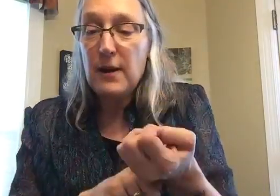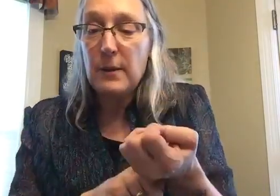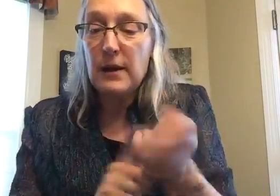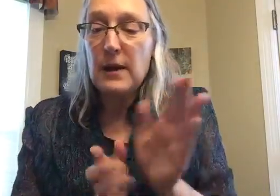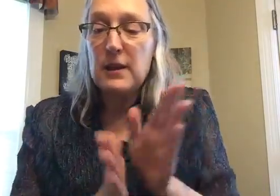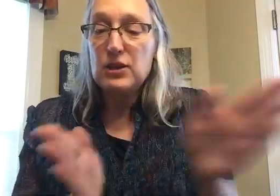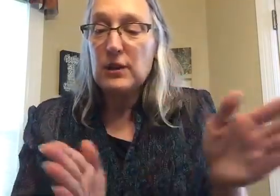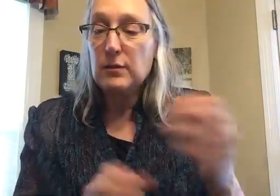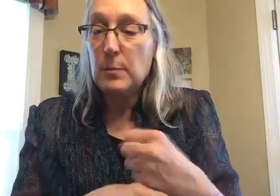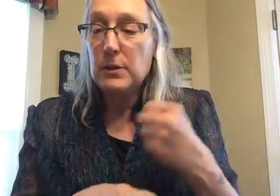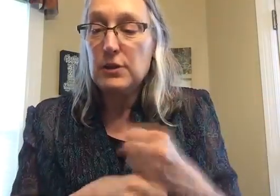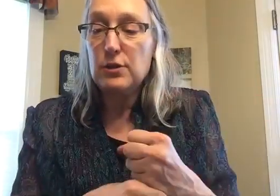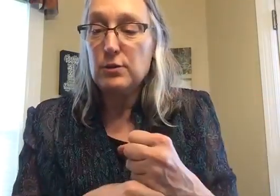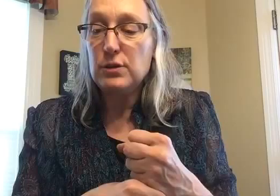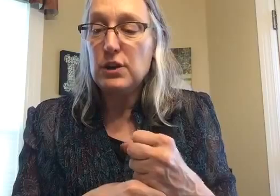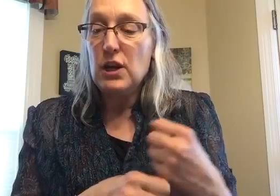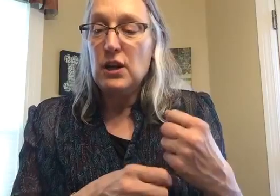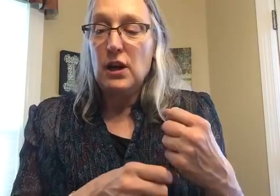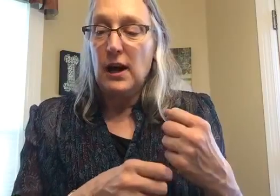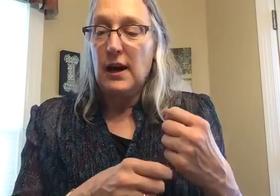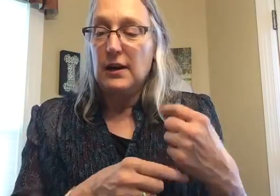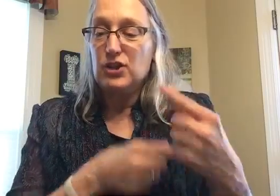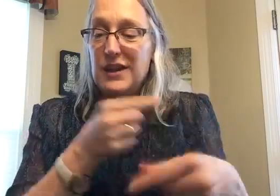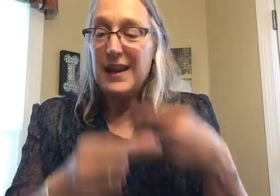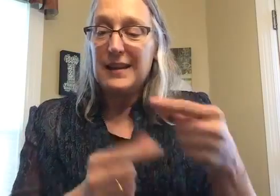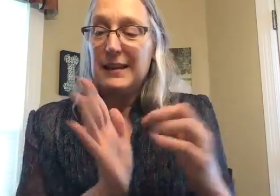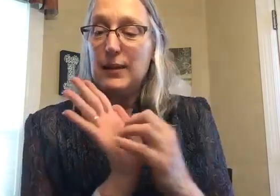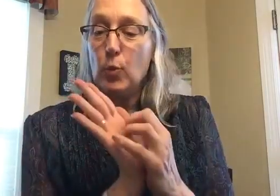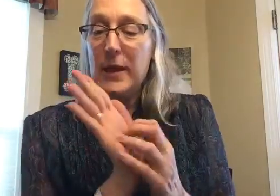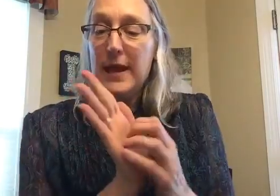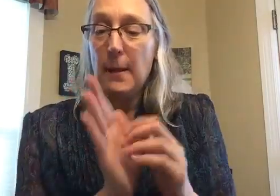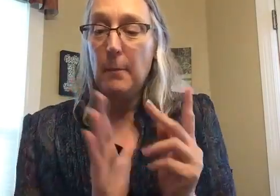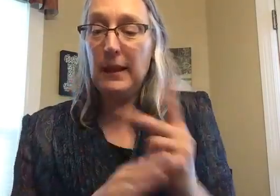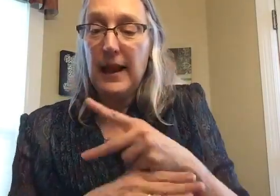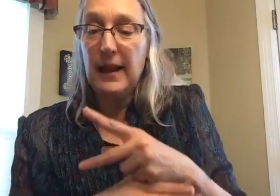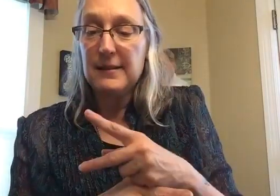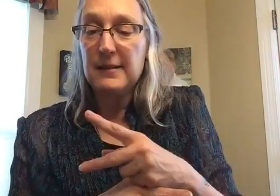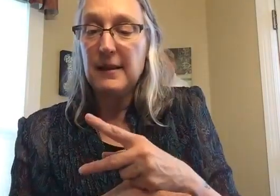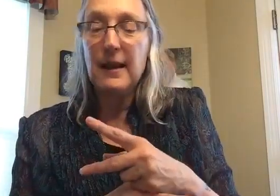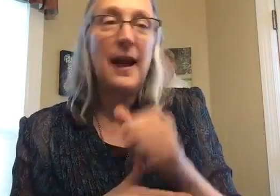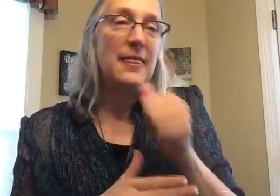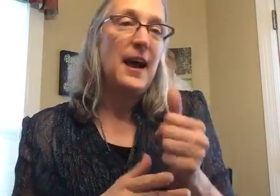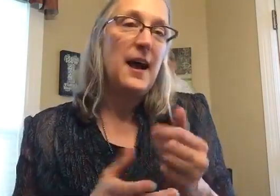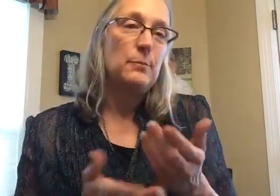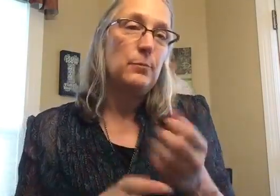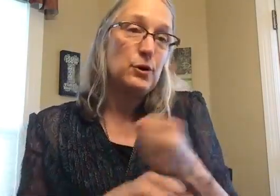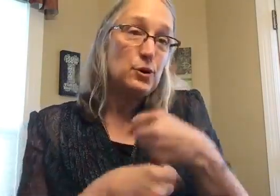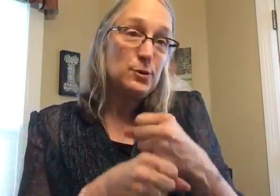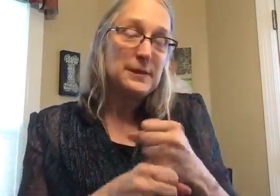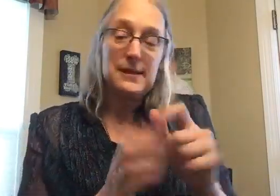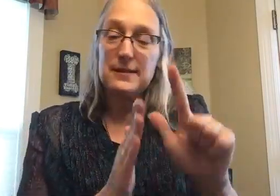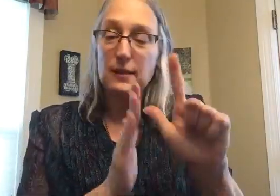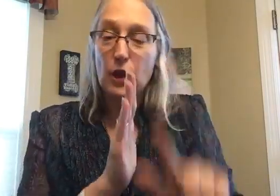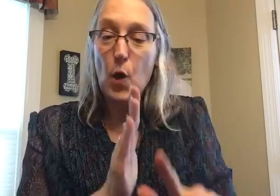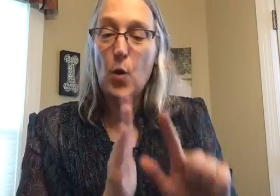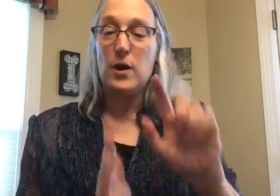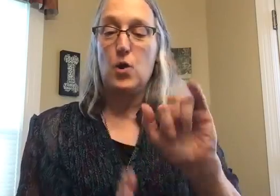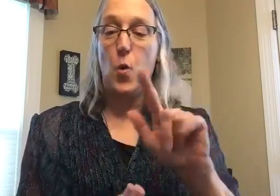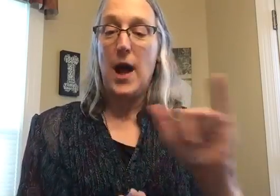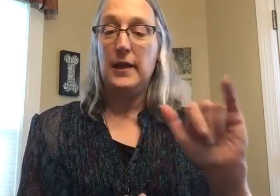environment generally produce genetically weak plants, and that produces lower